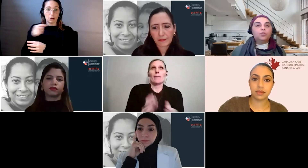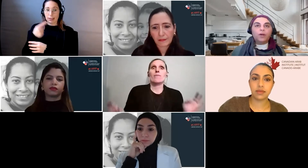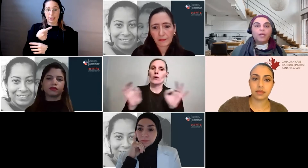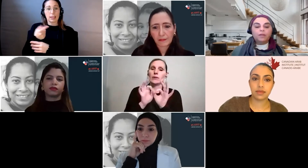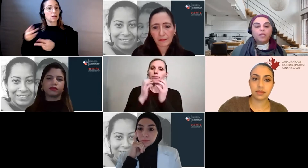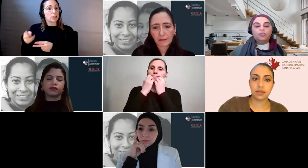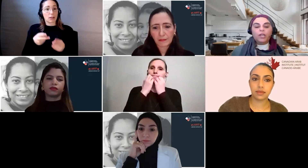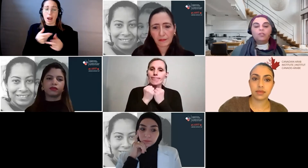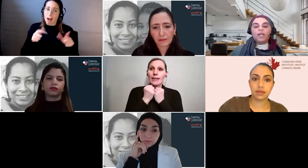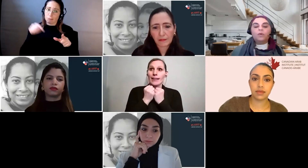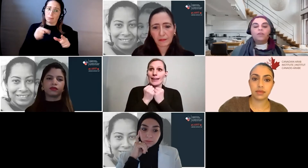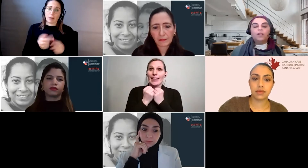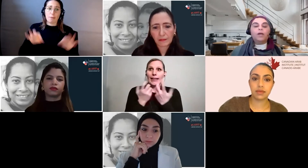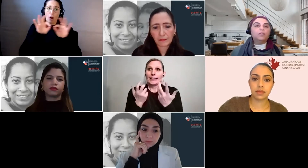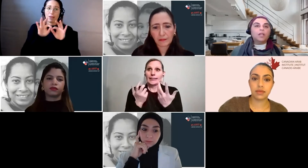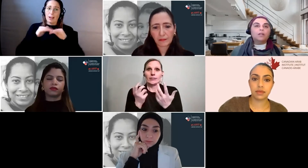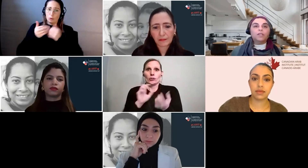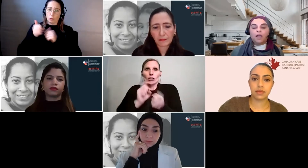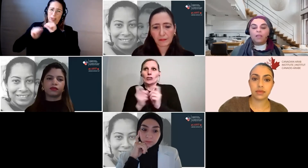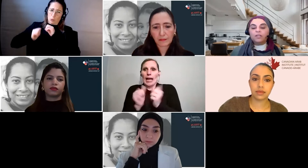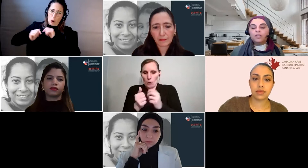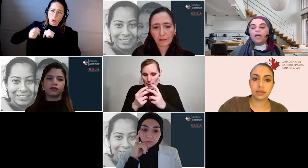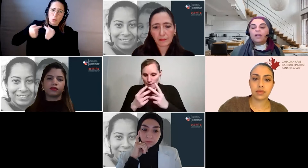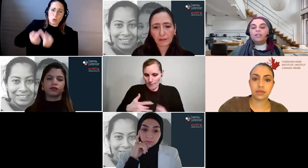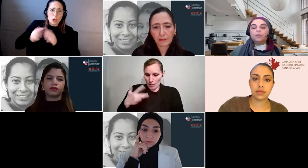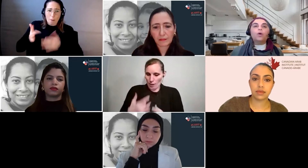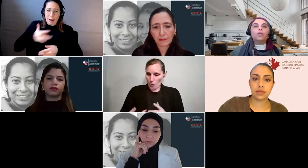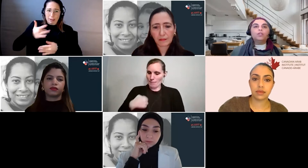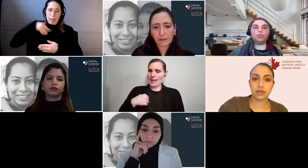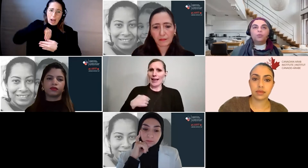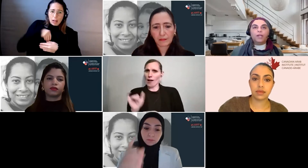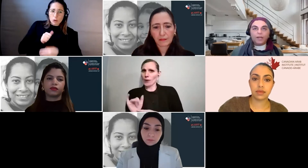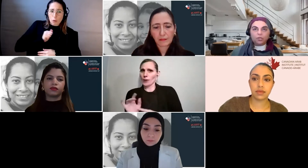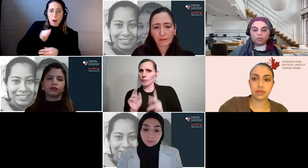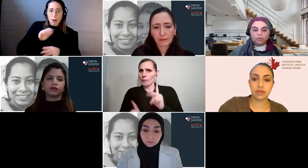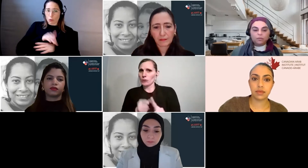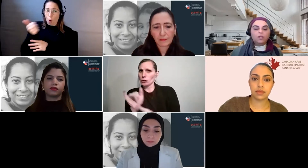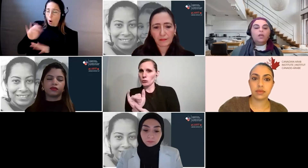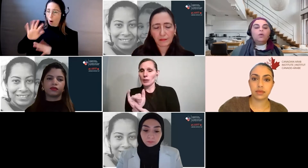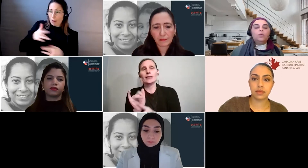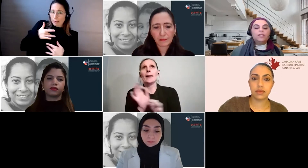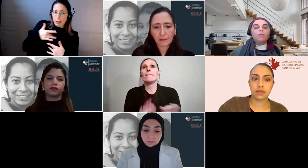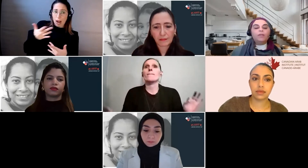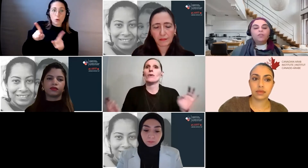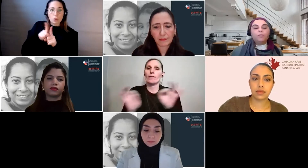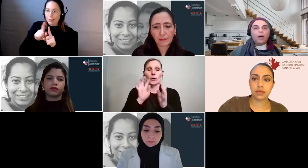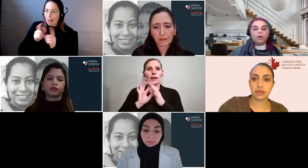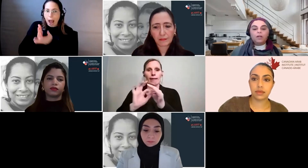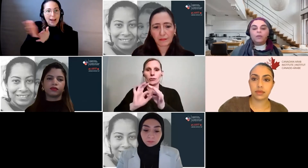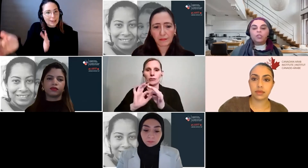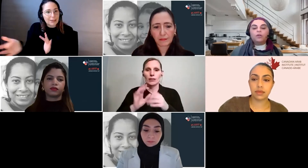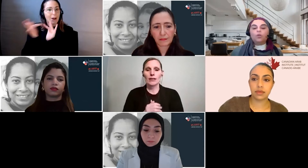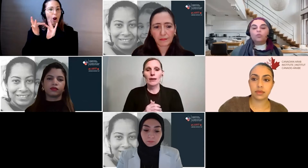of the story. It changes how we feel about ourselves and others, and it's a portal to connection. With the same amount of